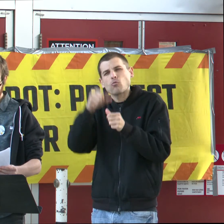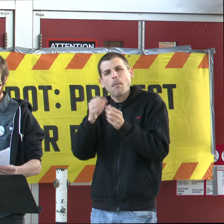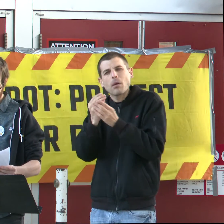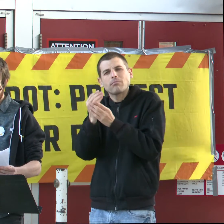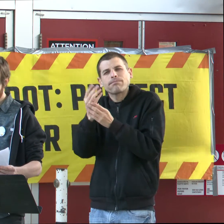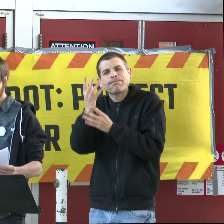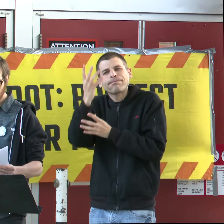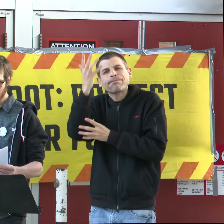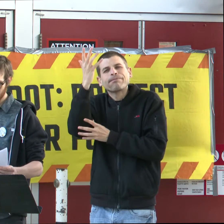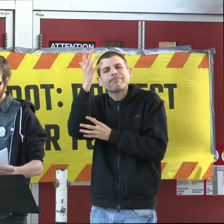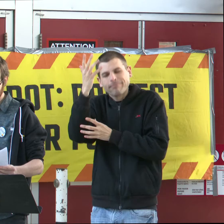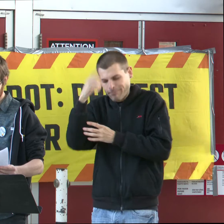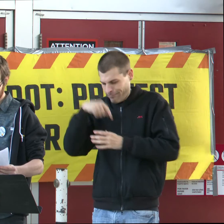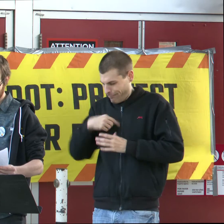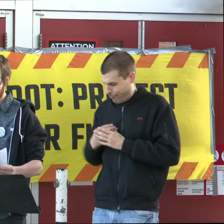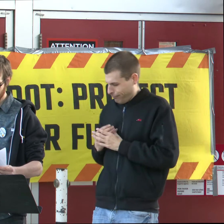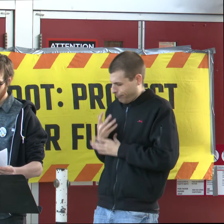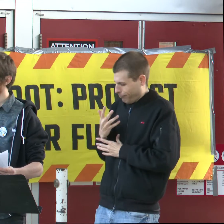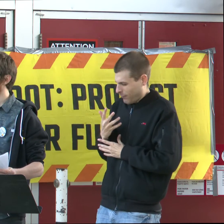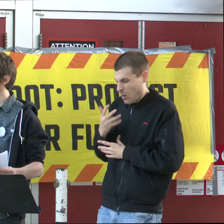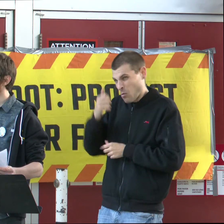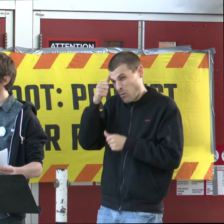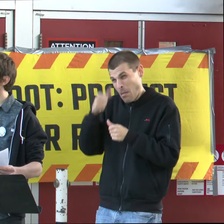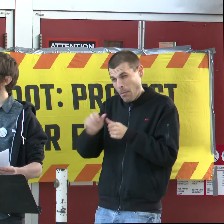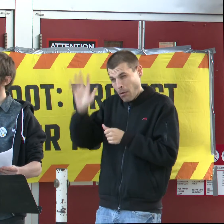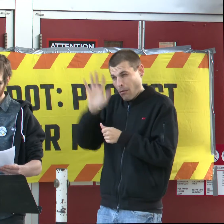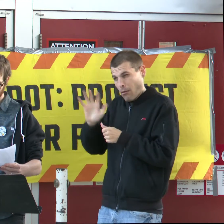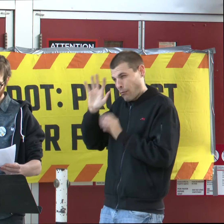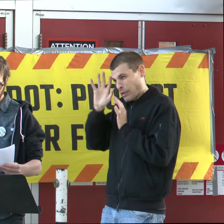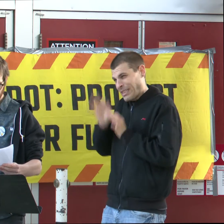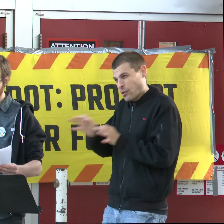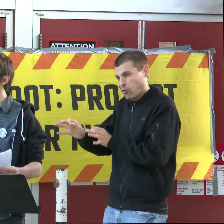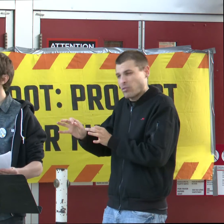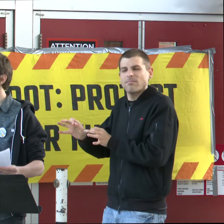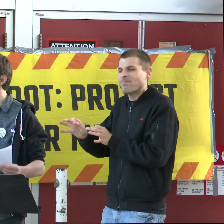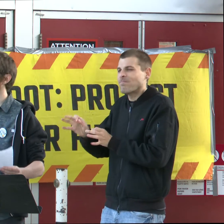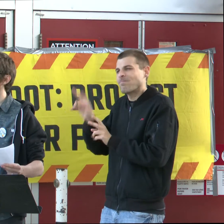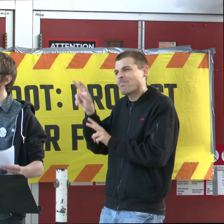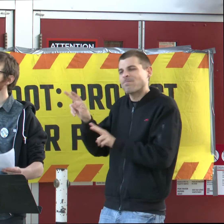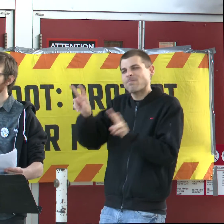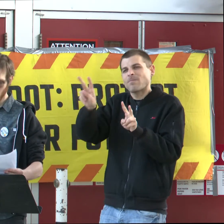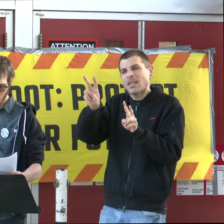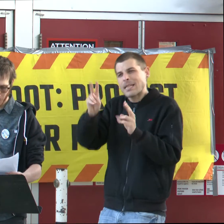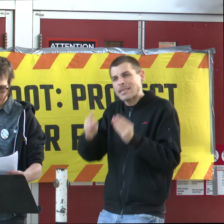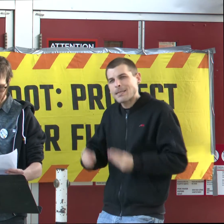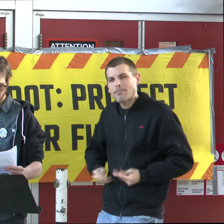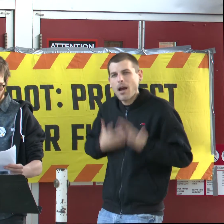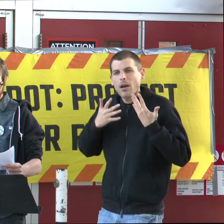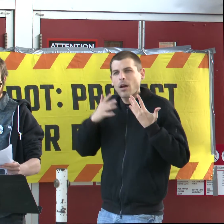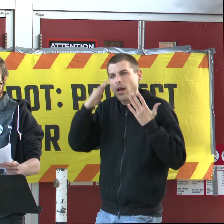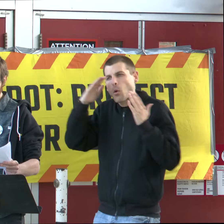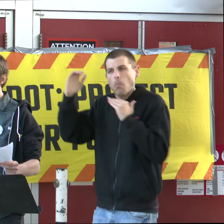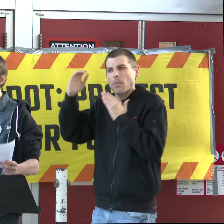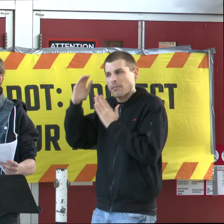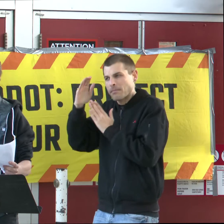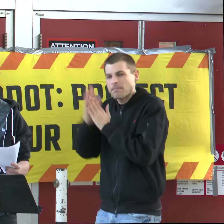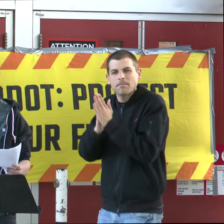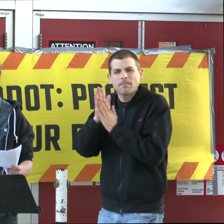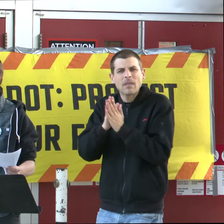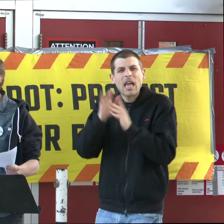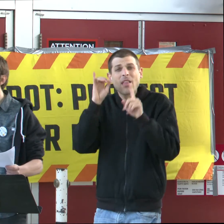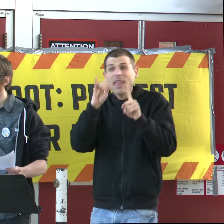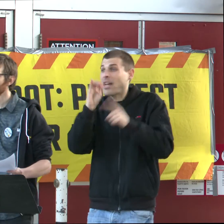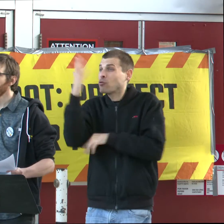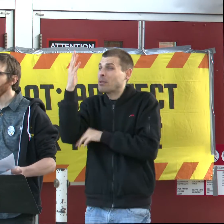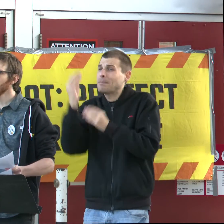must make and have been made in the past about what we want our future, what we inspire and hope that our community will look like. Those cherry